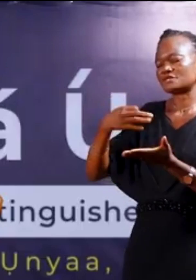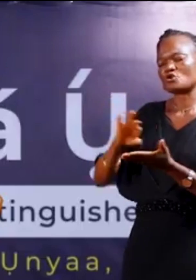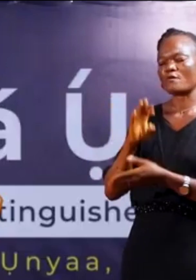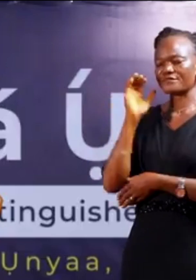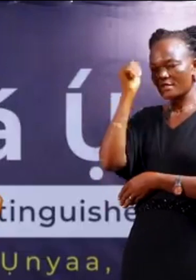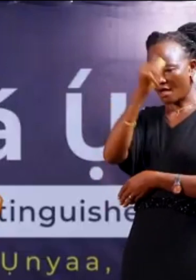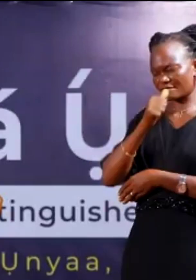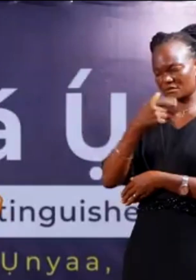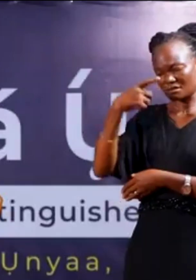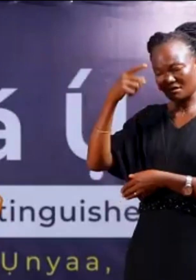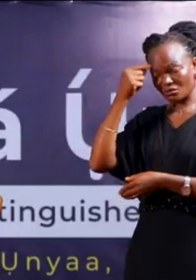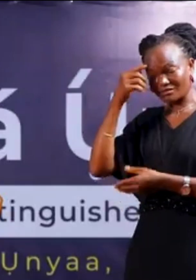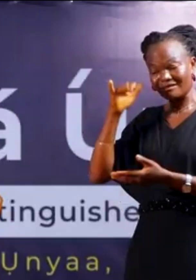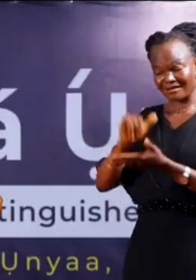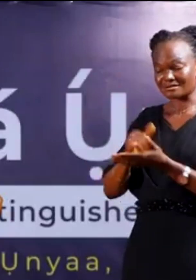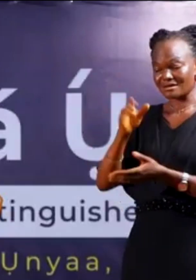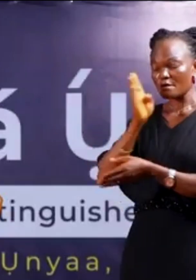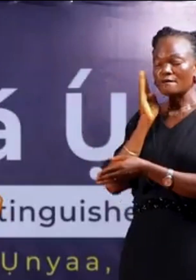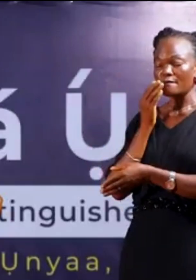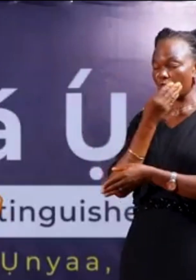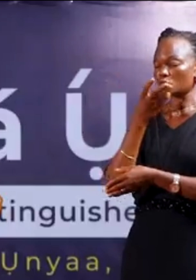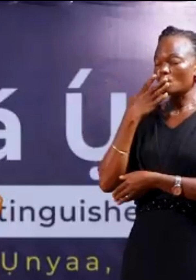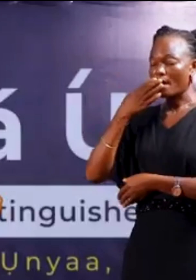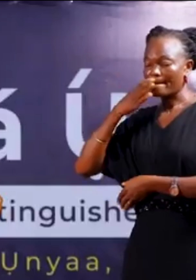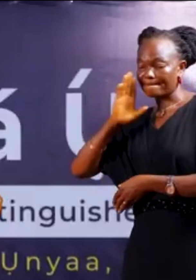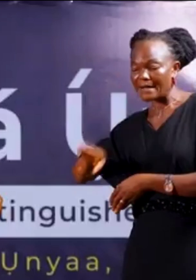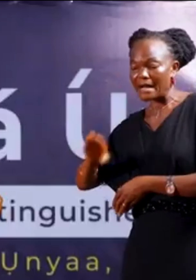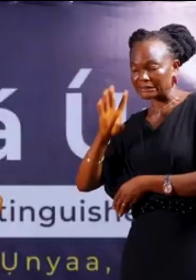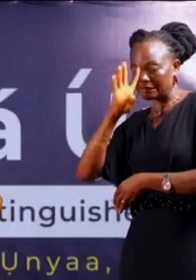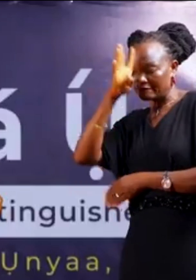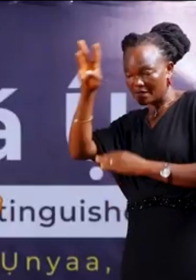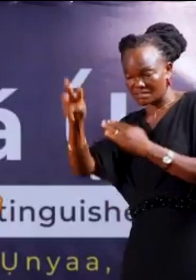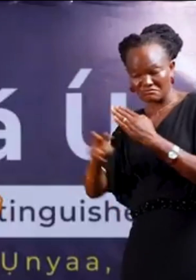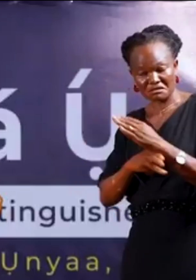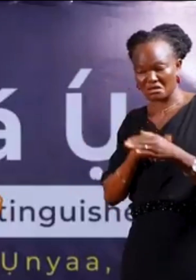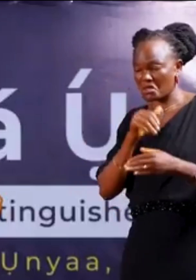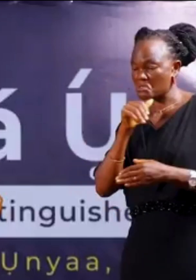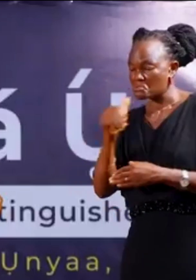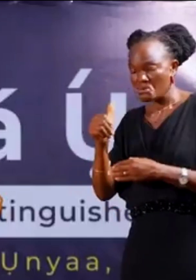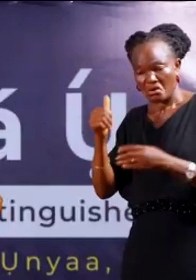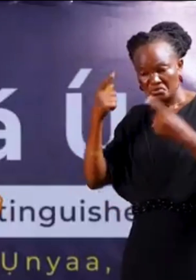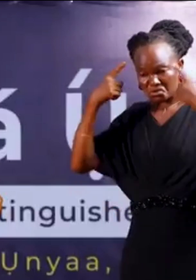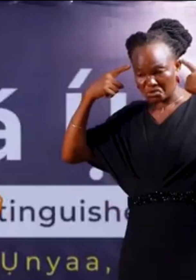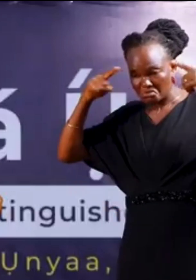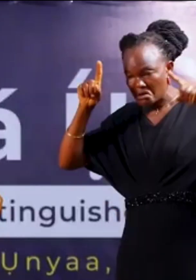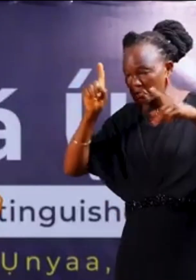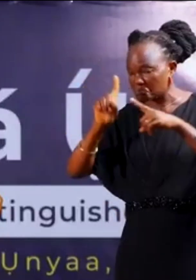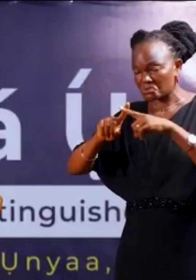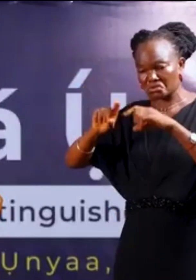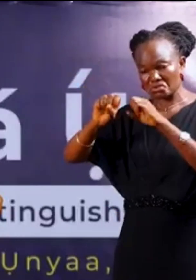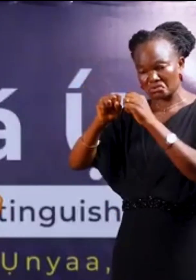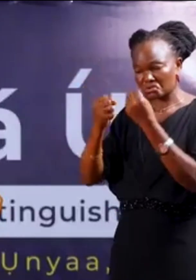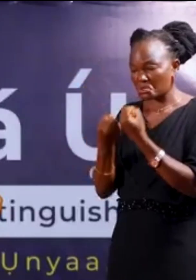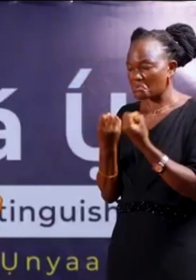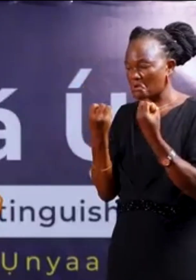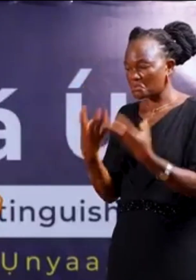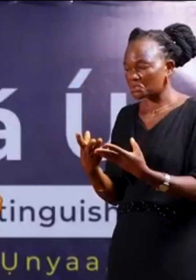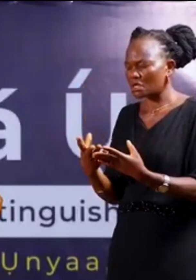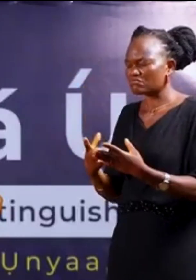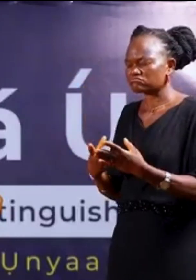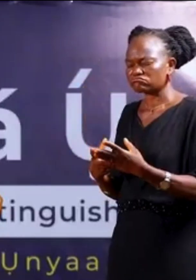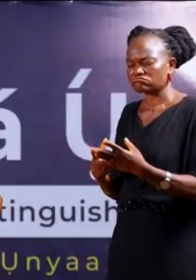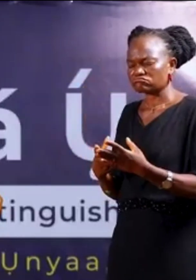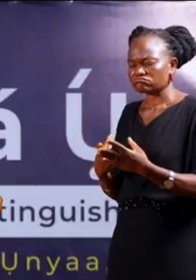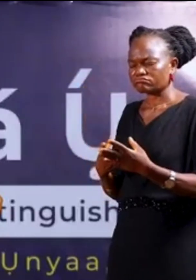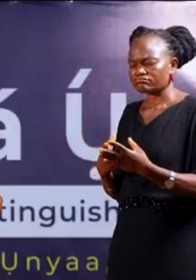a bad investment. They thought the Igbo were more susceptible to suicide. Many of them preferred to kill